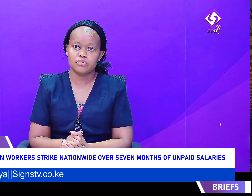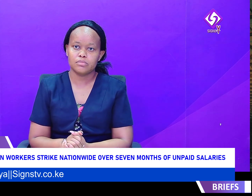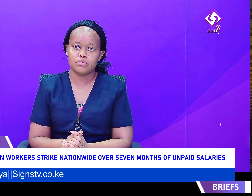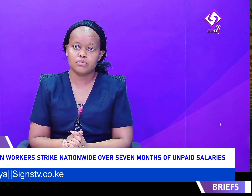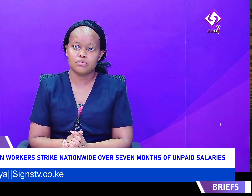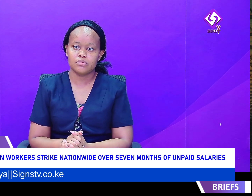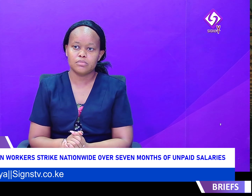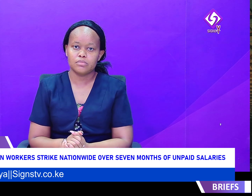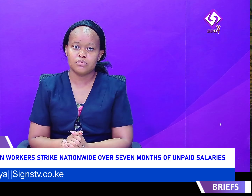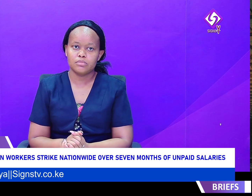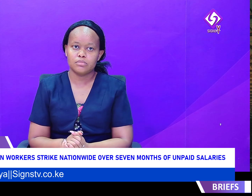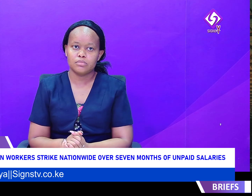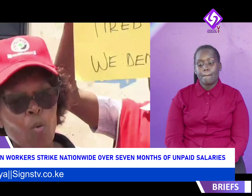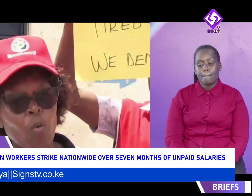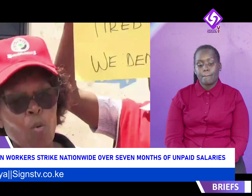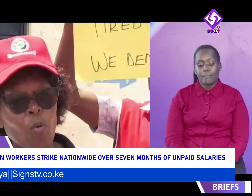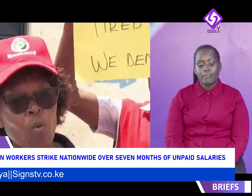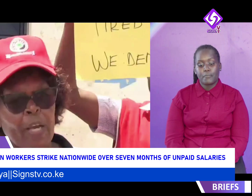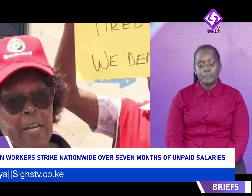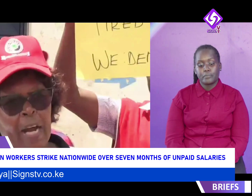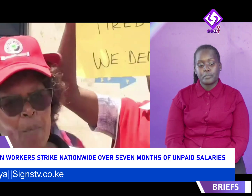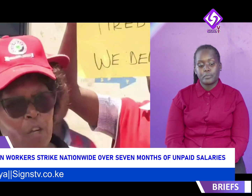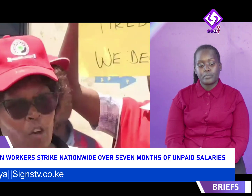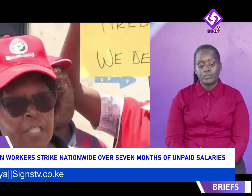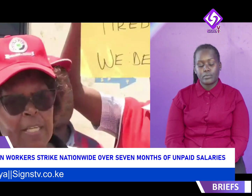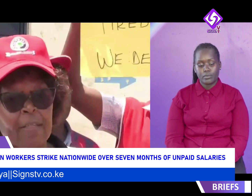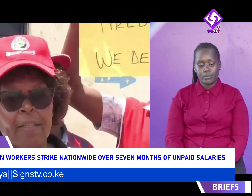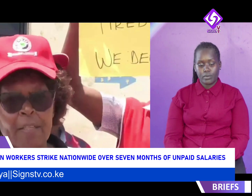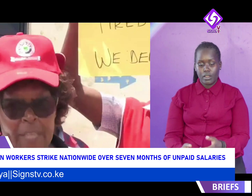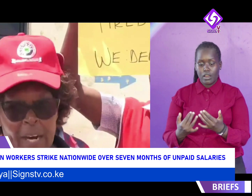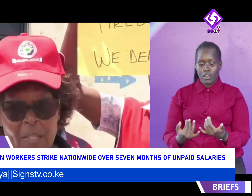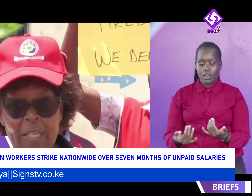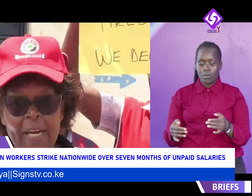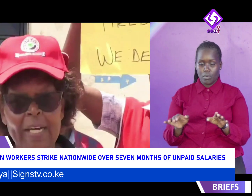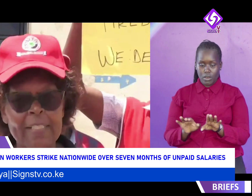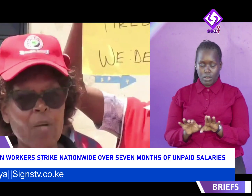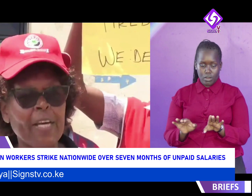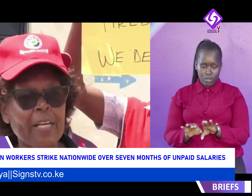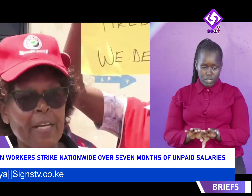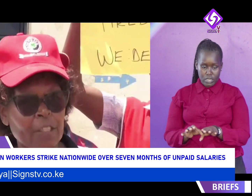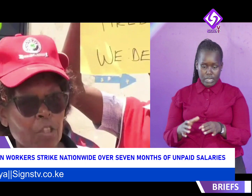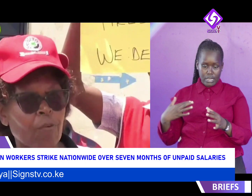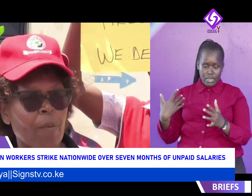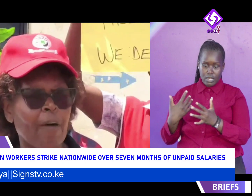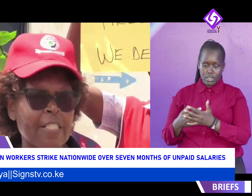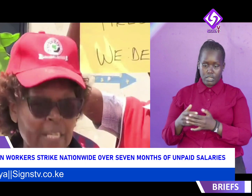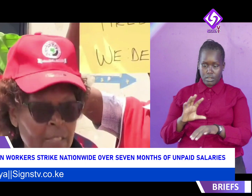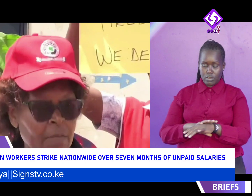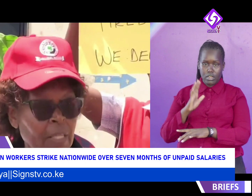immense financial hardship. We'll now be closing down until we get direction from our GS, that is